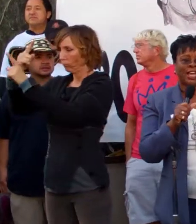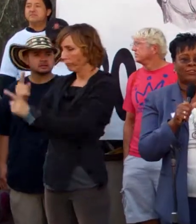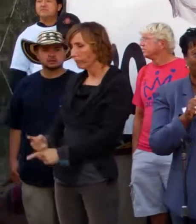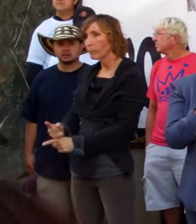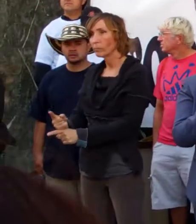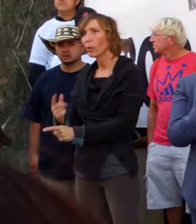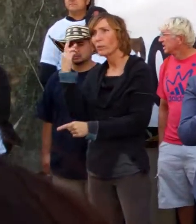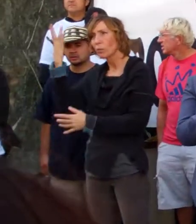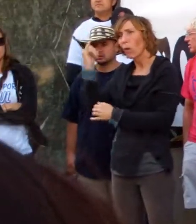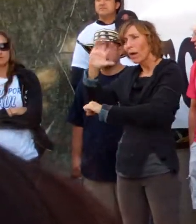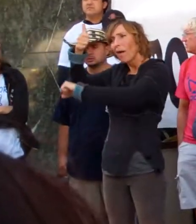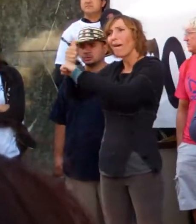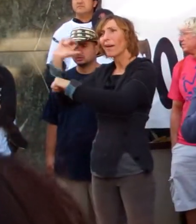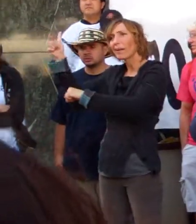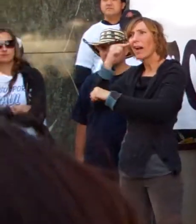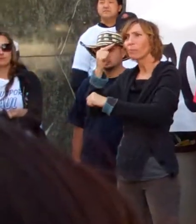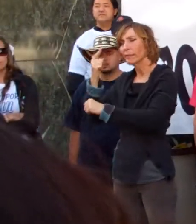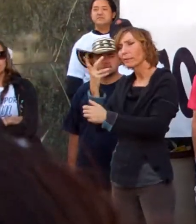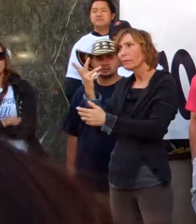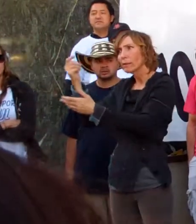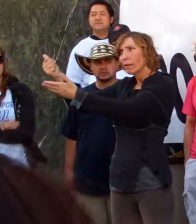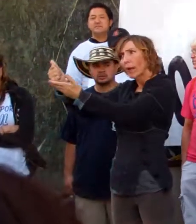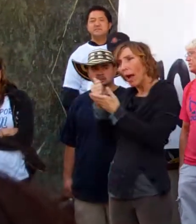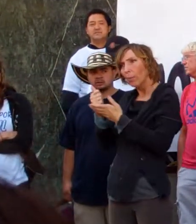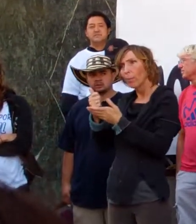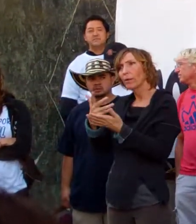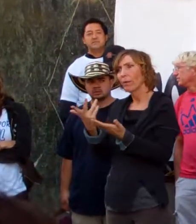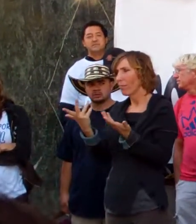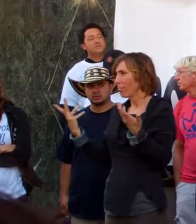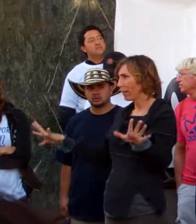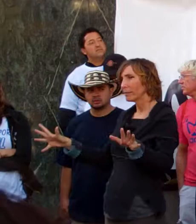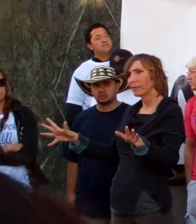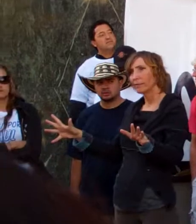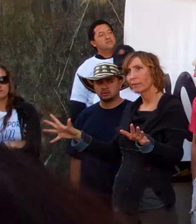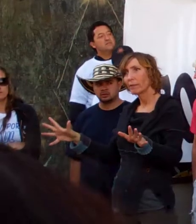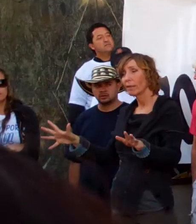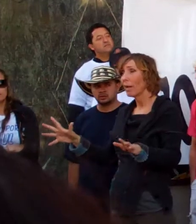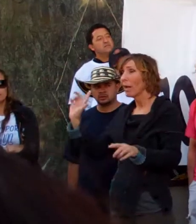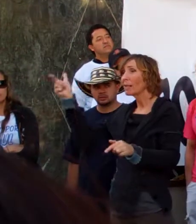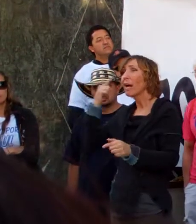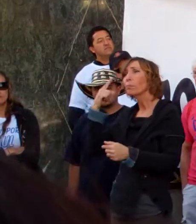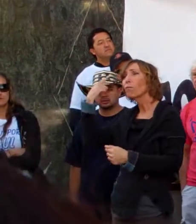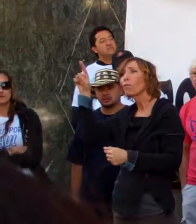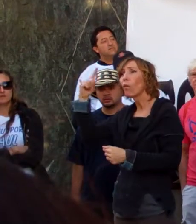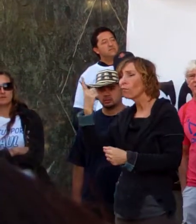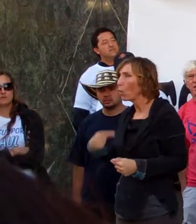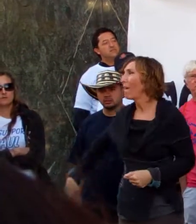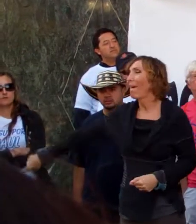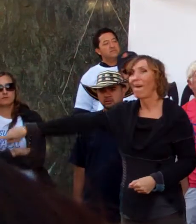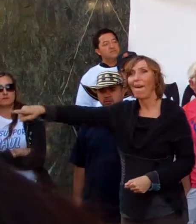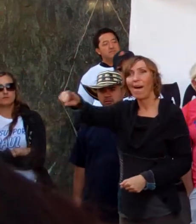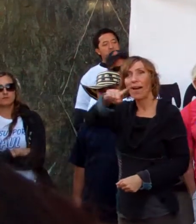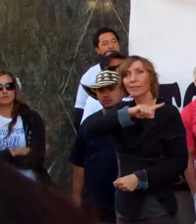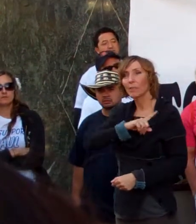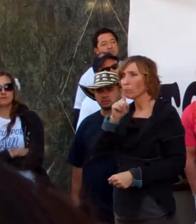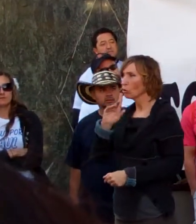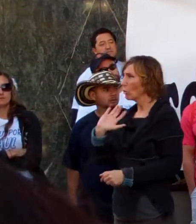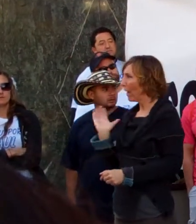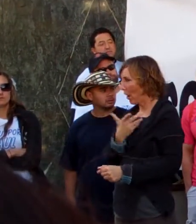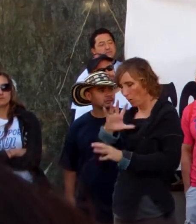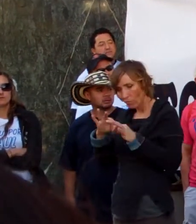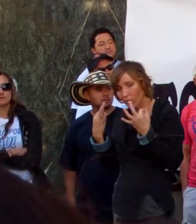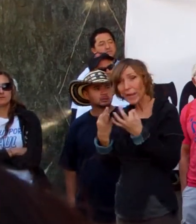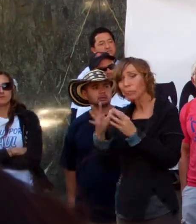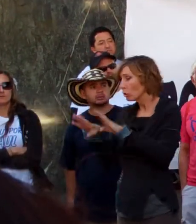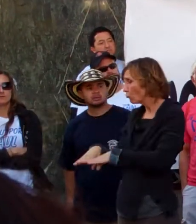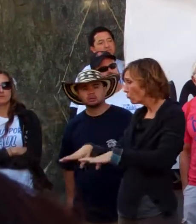reason we should have government. The only reason government should exist. Government should exist for us to make sure that our families,